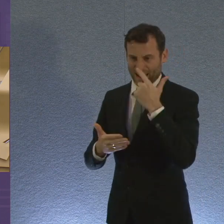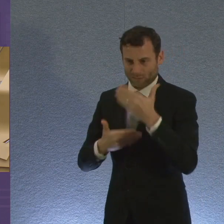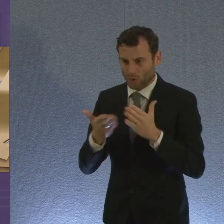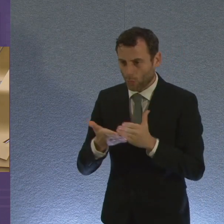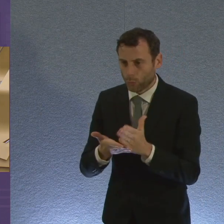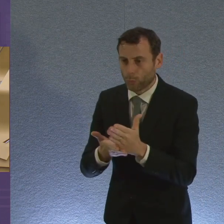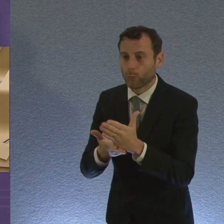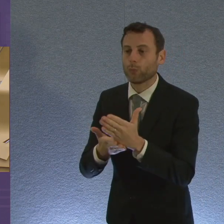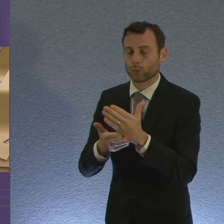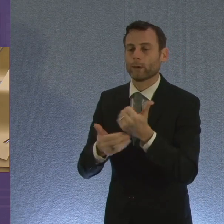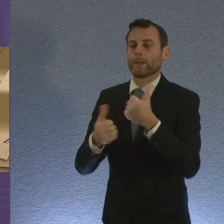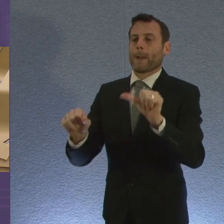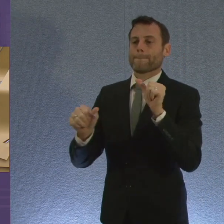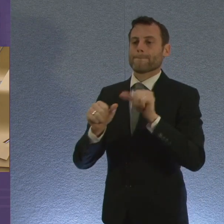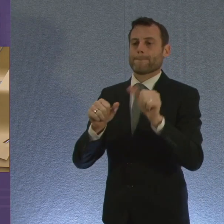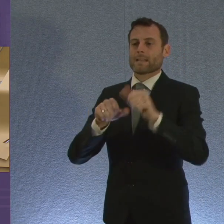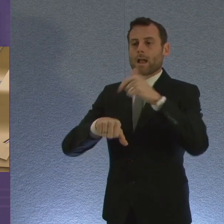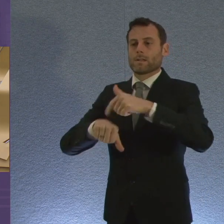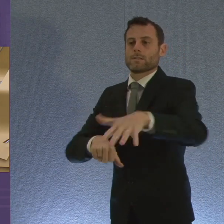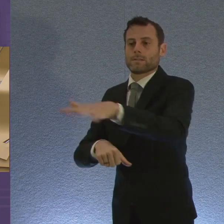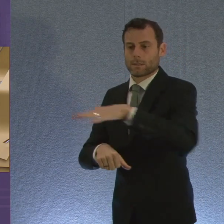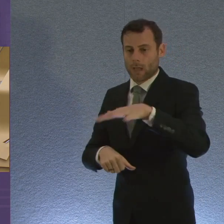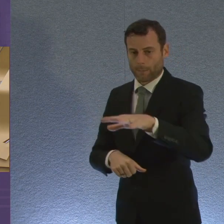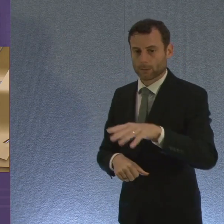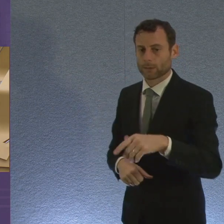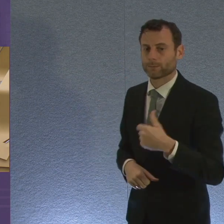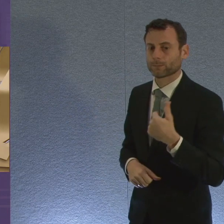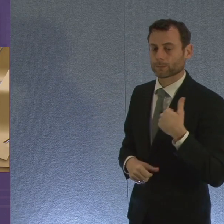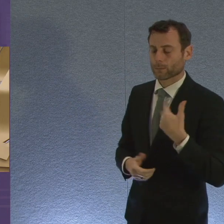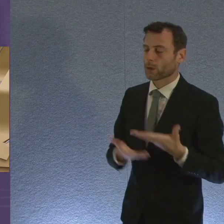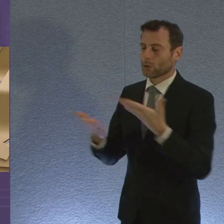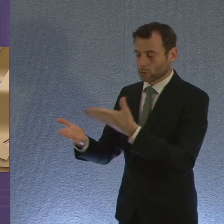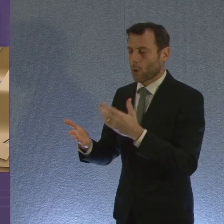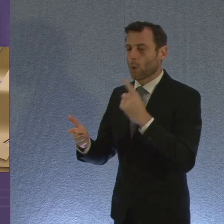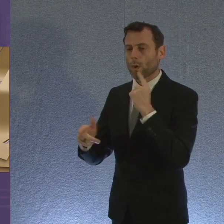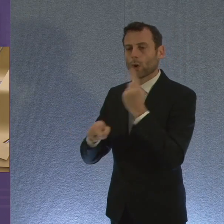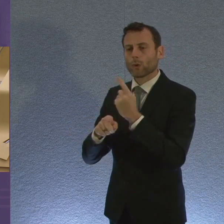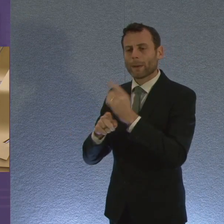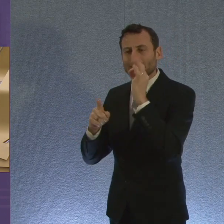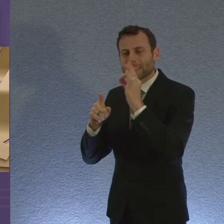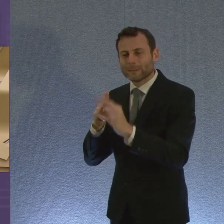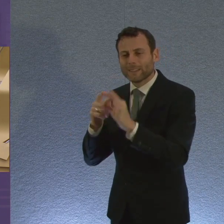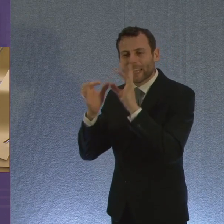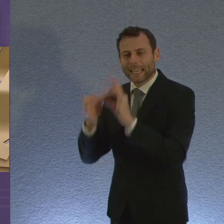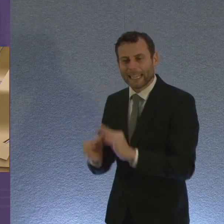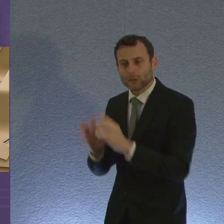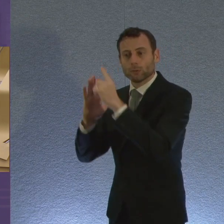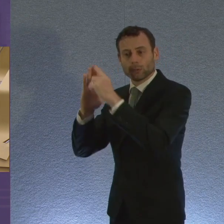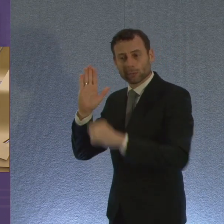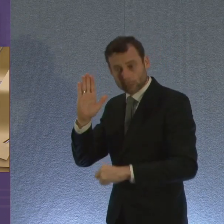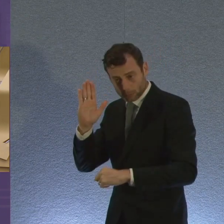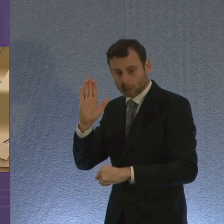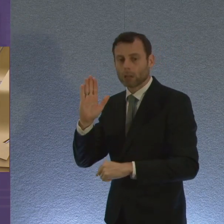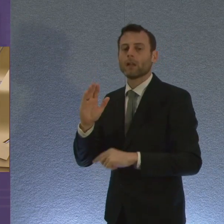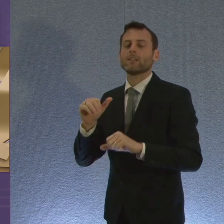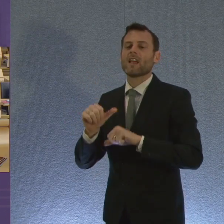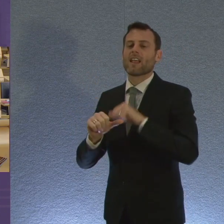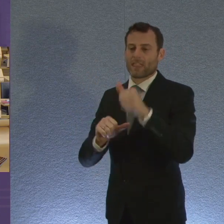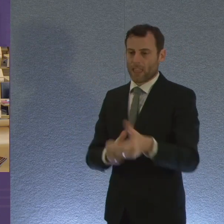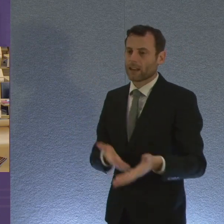Government, Housing and Planning, for specific issues in the bill. That will be followed by the Cabinet Secretary for Justice and then the Minister for Europe and International